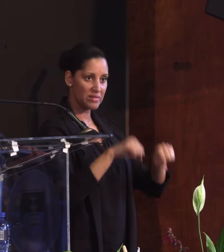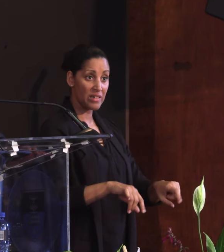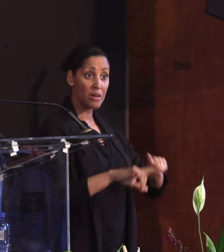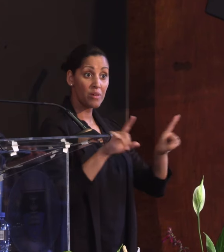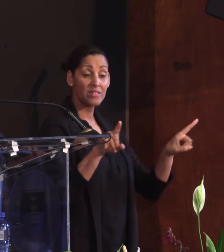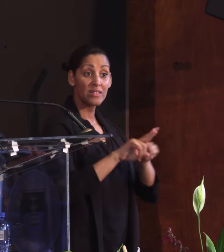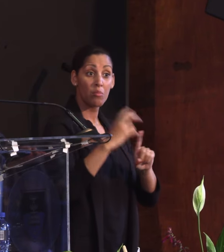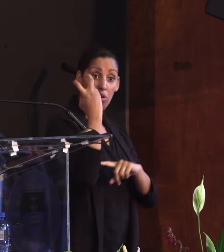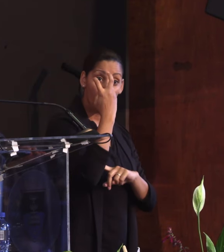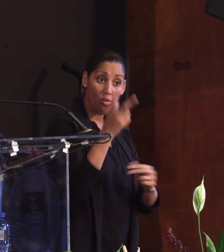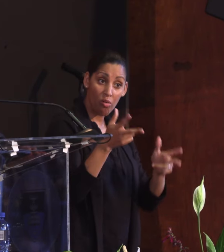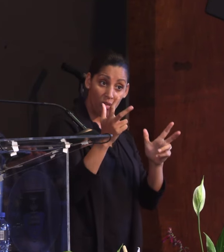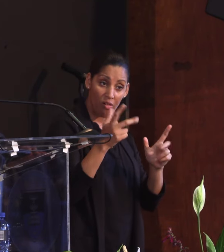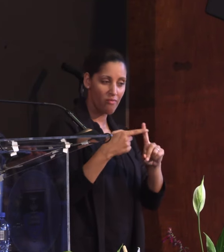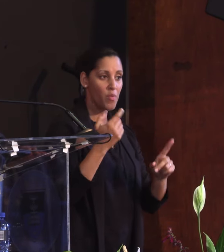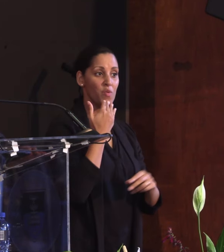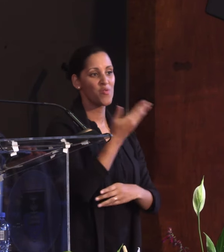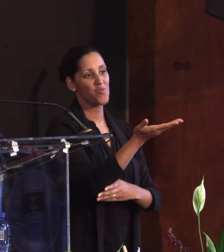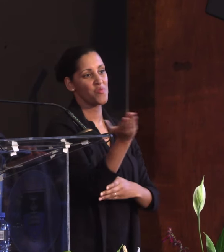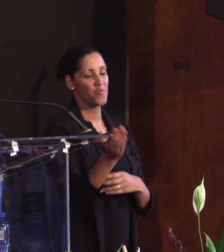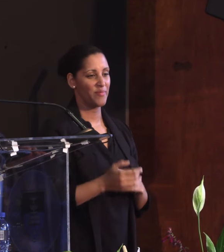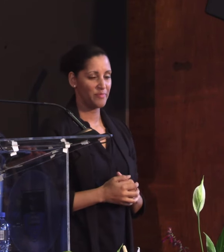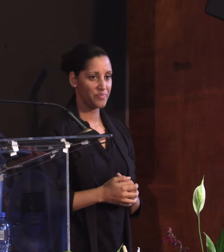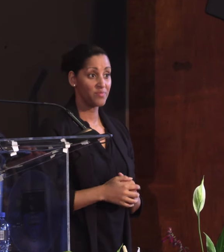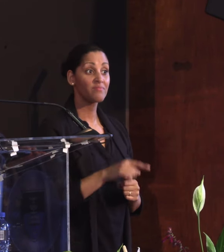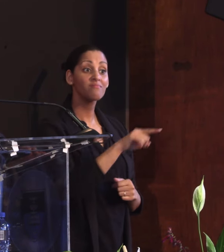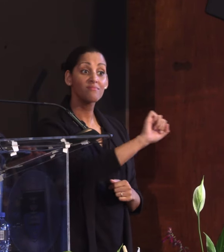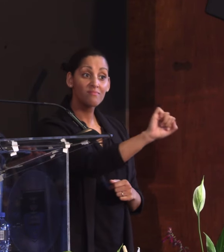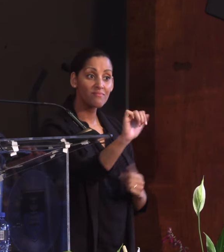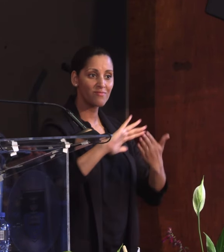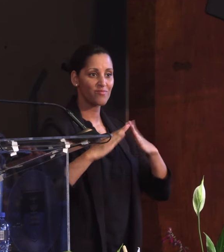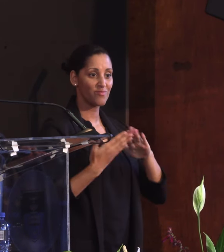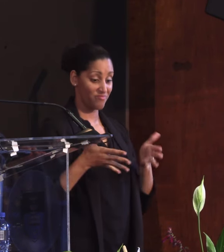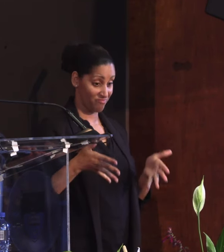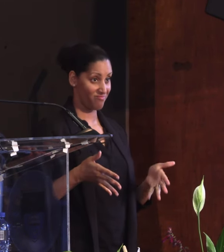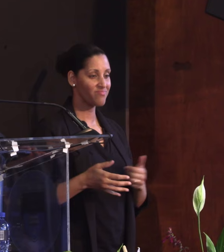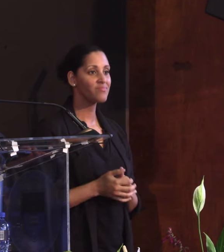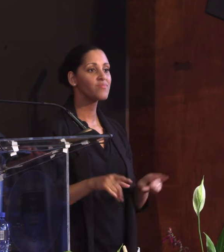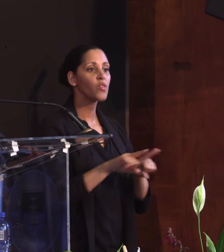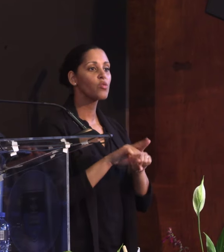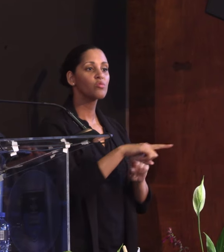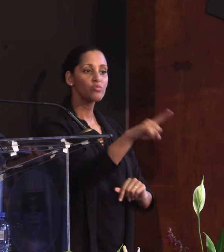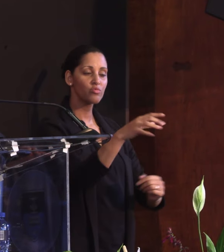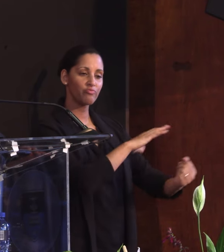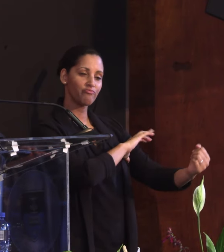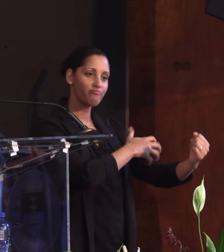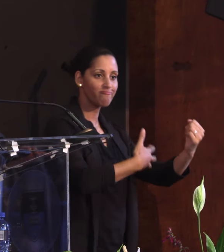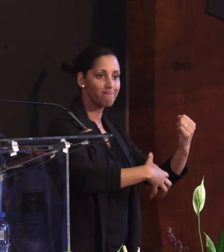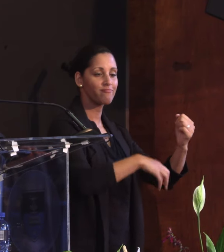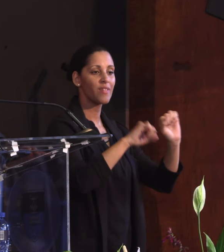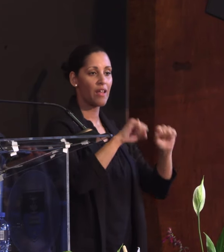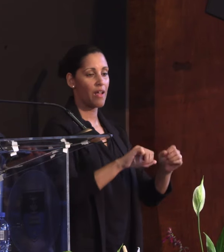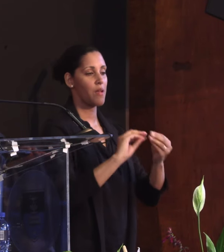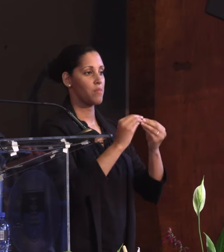also want to hear from you. This is your community, and you have the power to shape